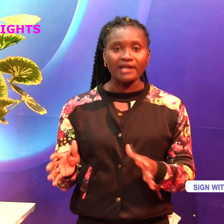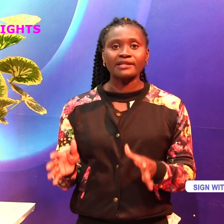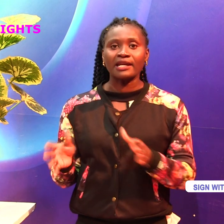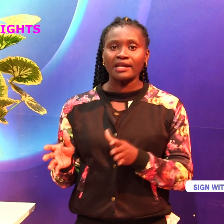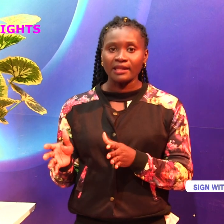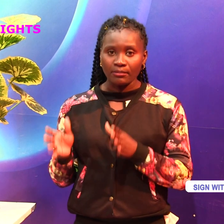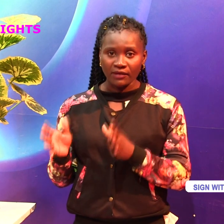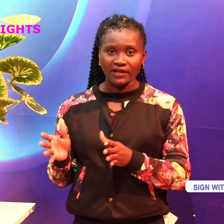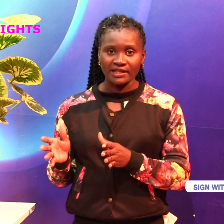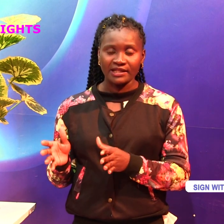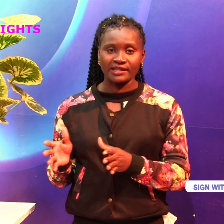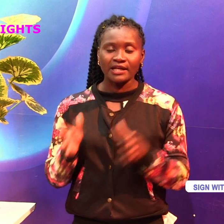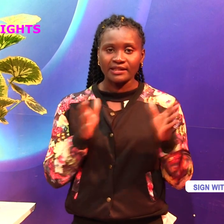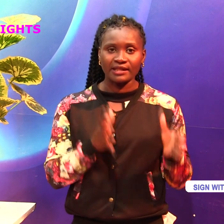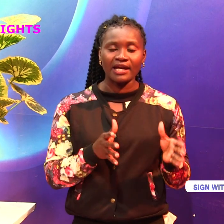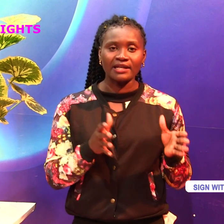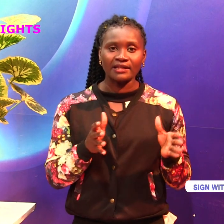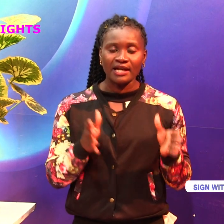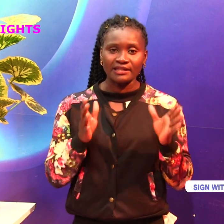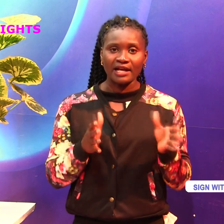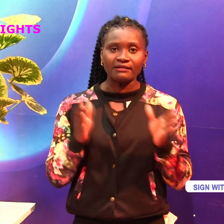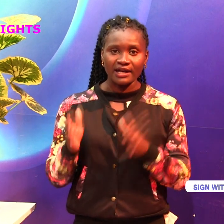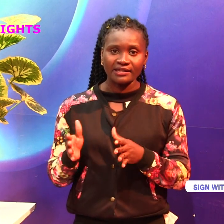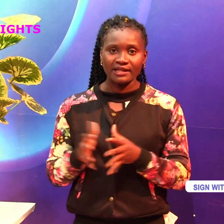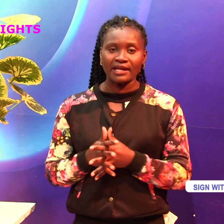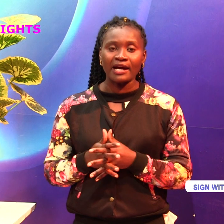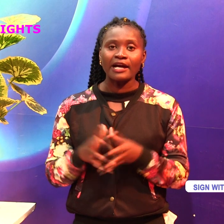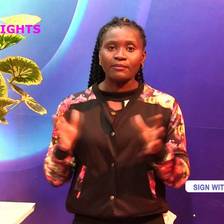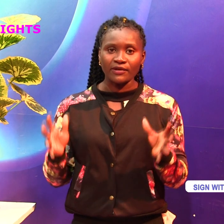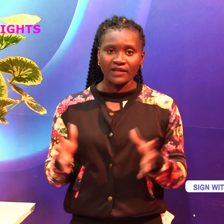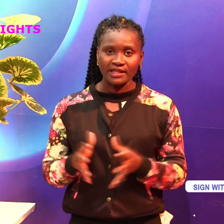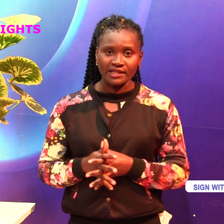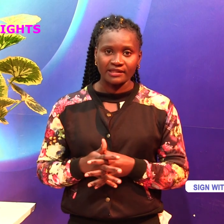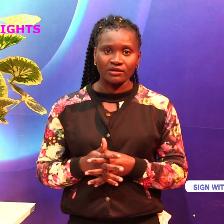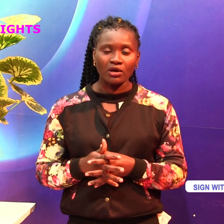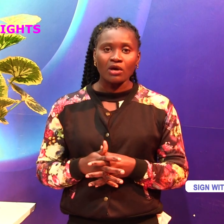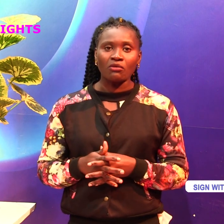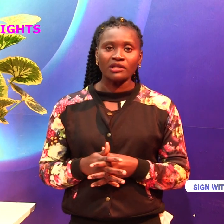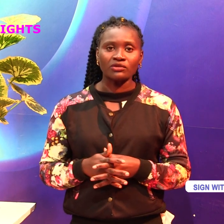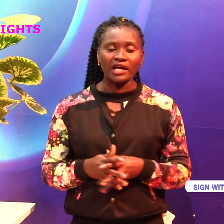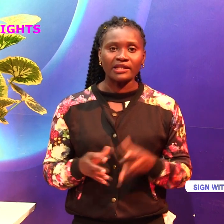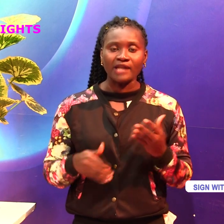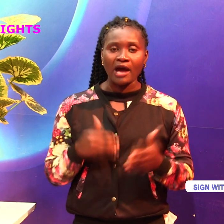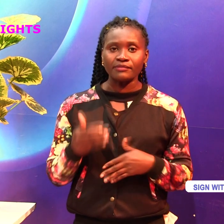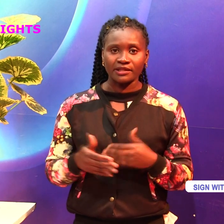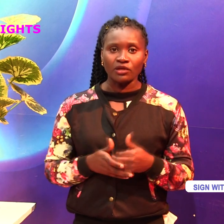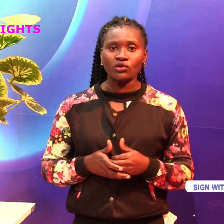rights and privileges. Child rights and their privileges. So we want to learn terms